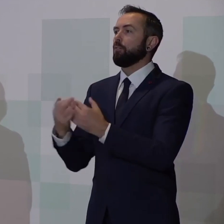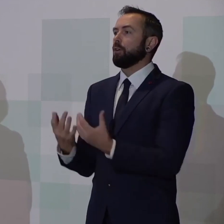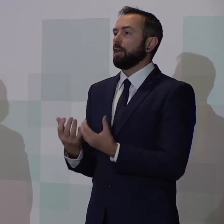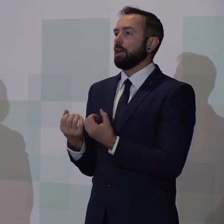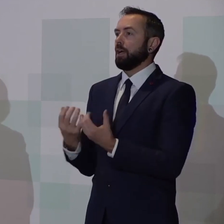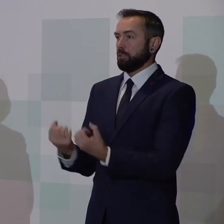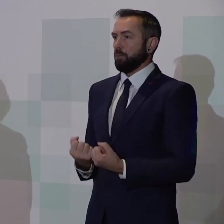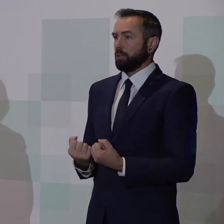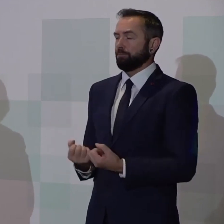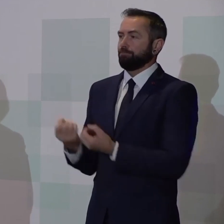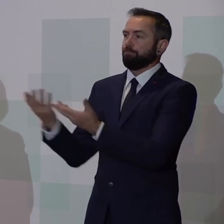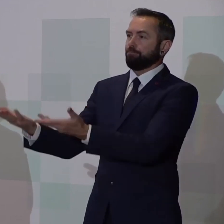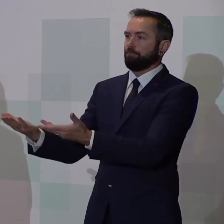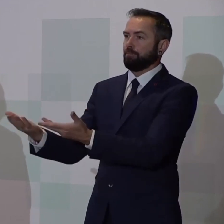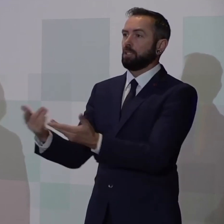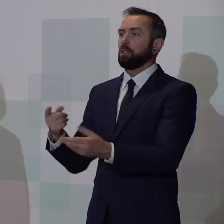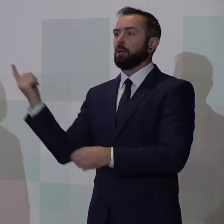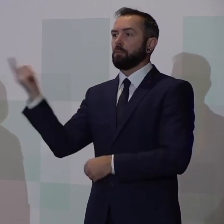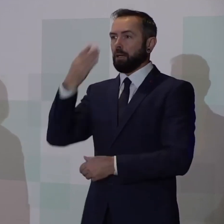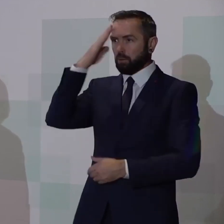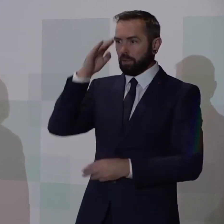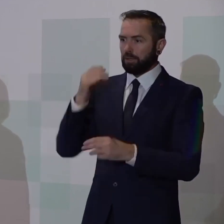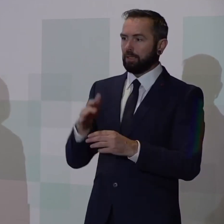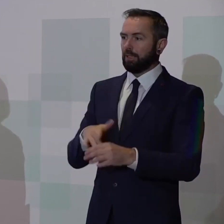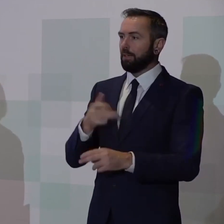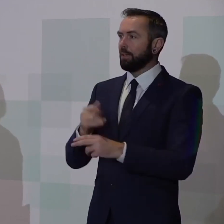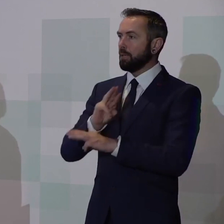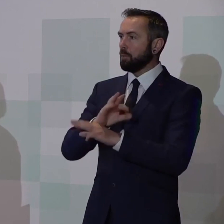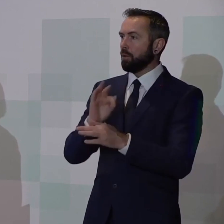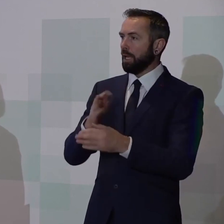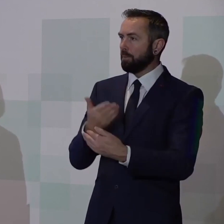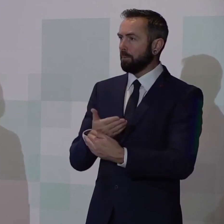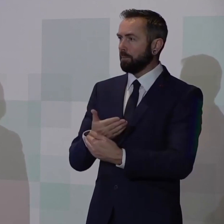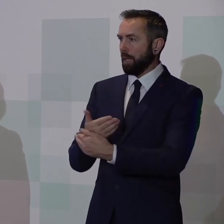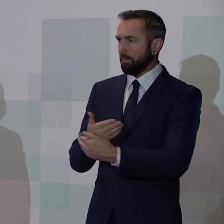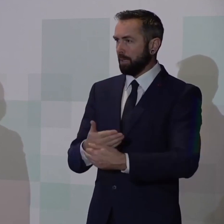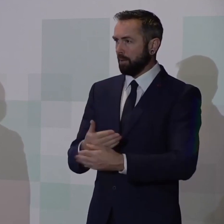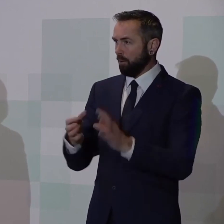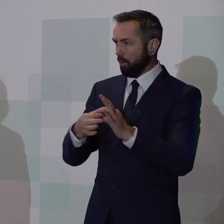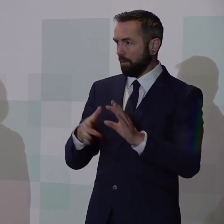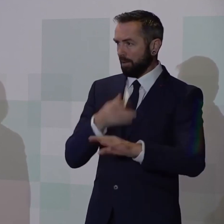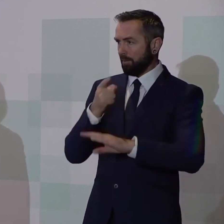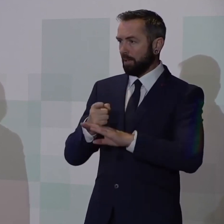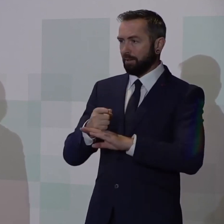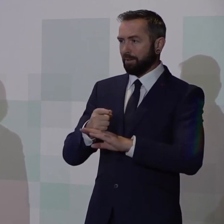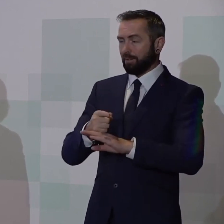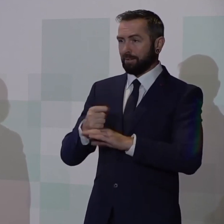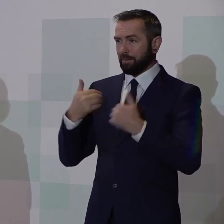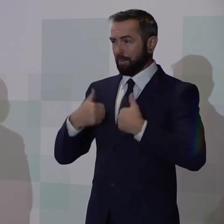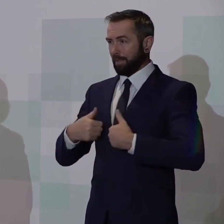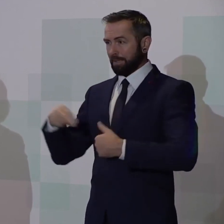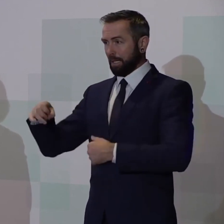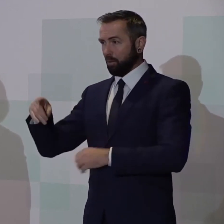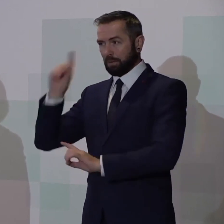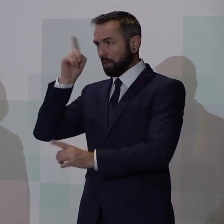Ireland, and was in a mother and baby home. He didn't know initially about the pregnancy and only found out later